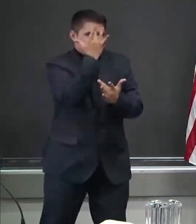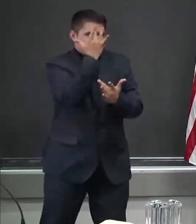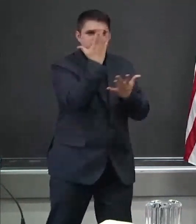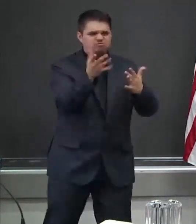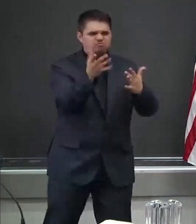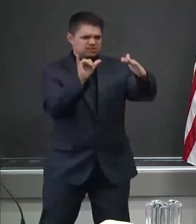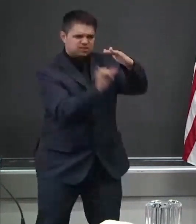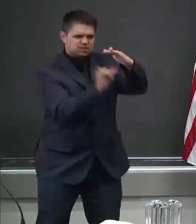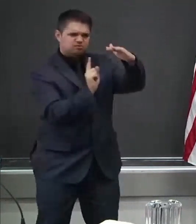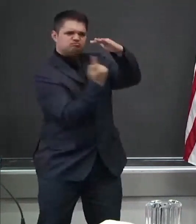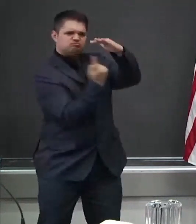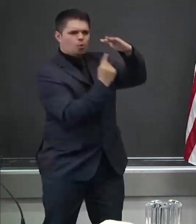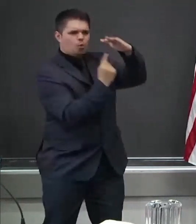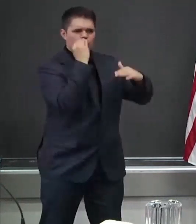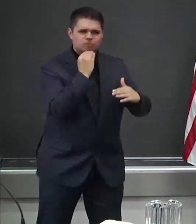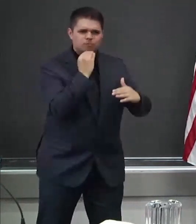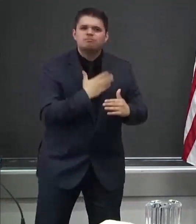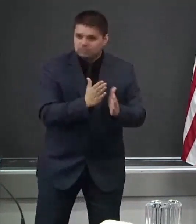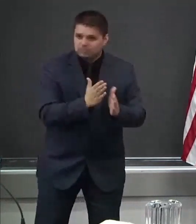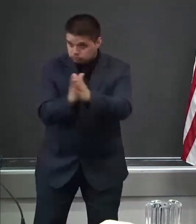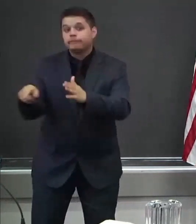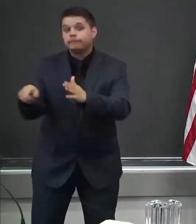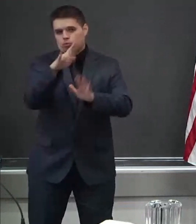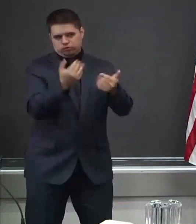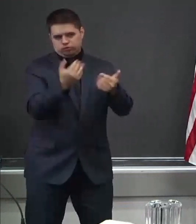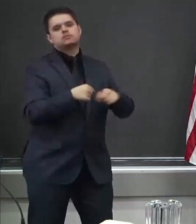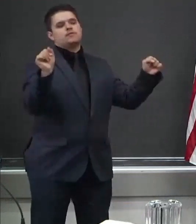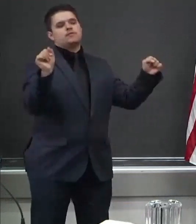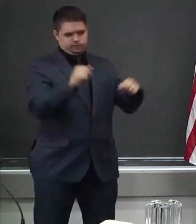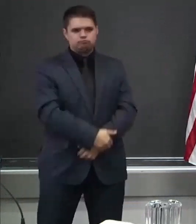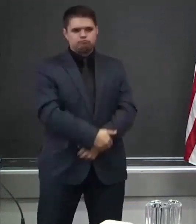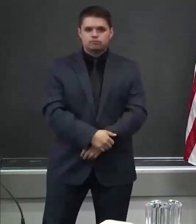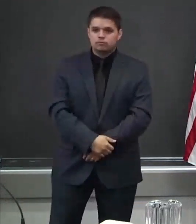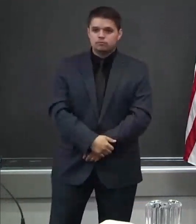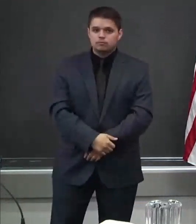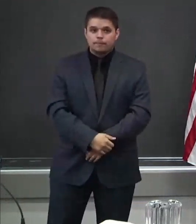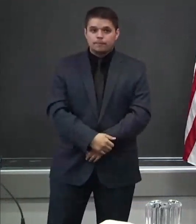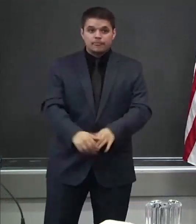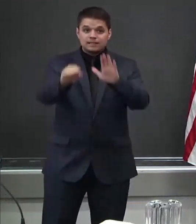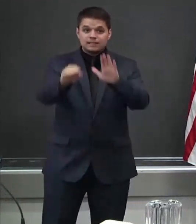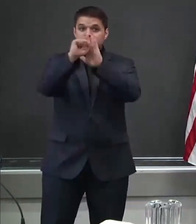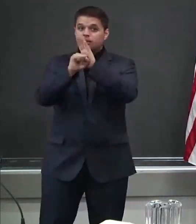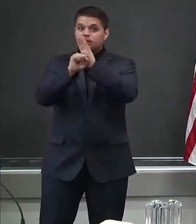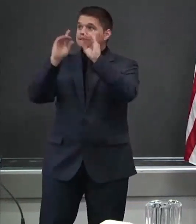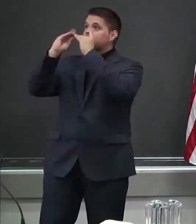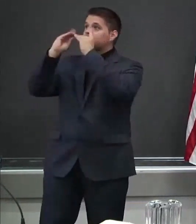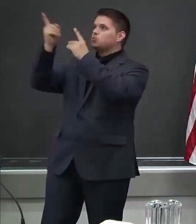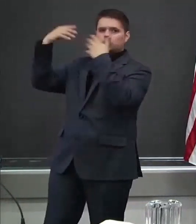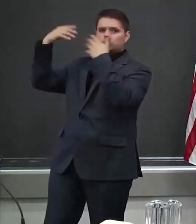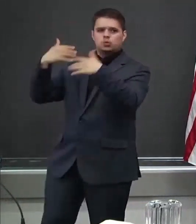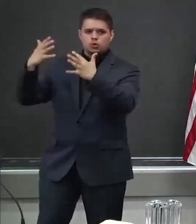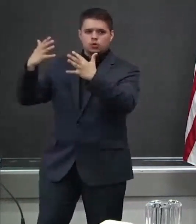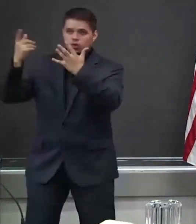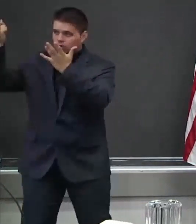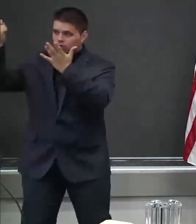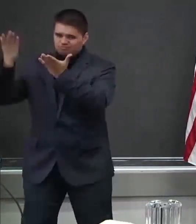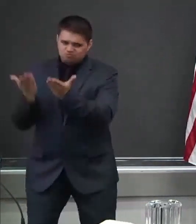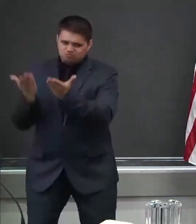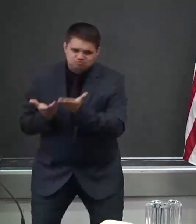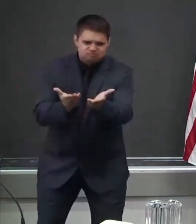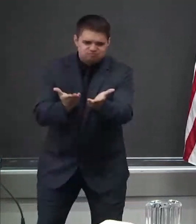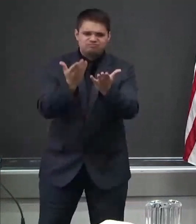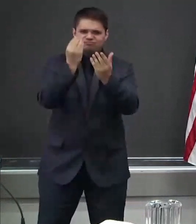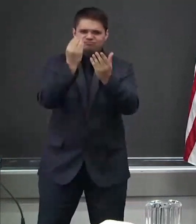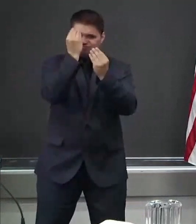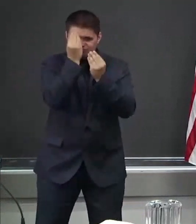Regarding face coverings, at the state level, they are strongly recommended. For employees in many